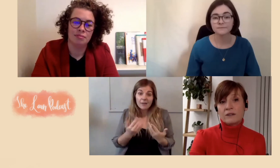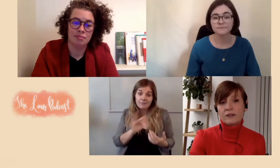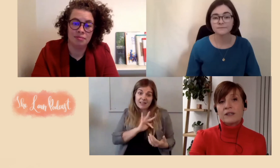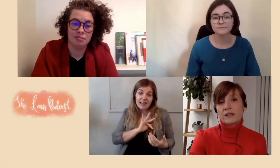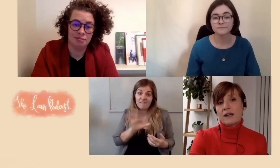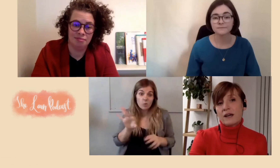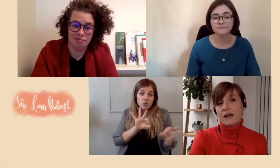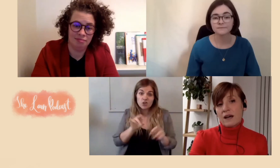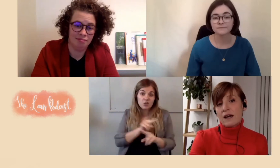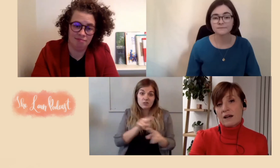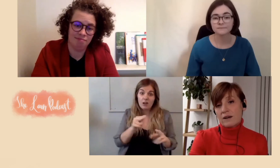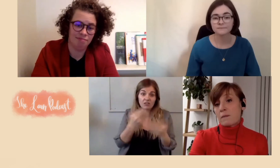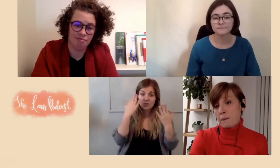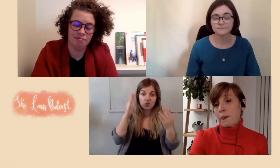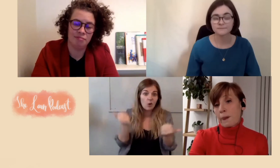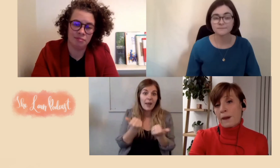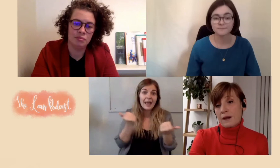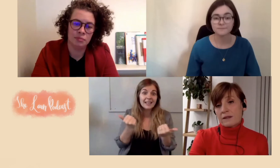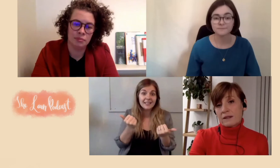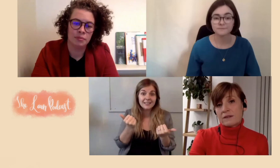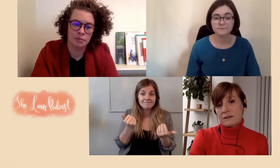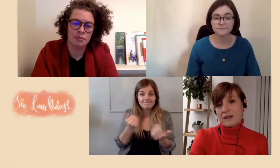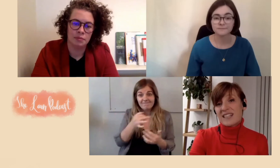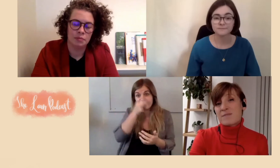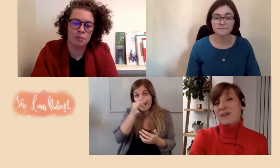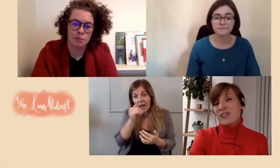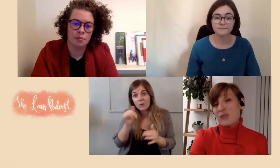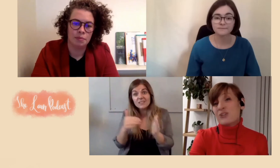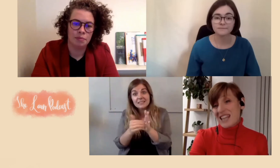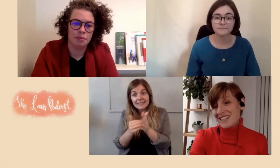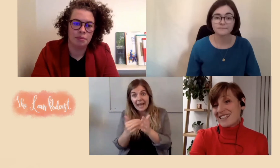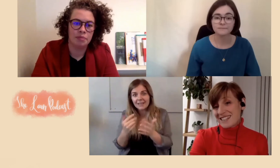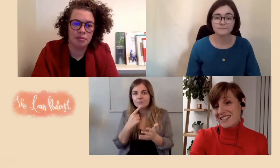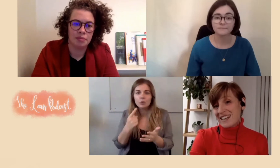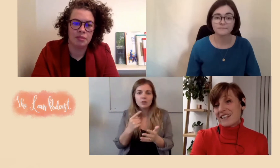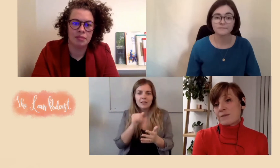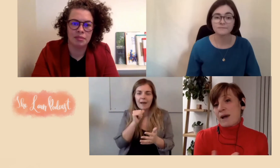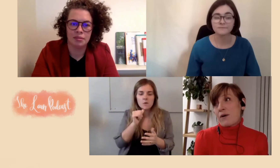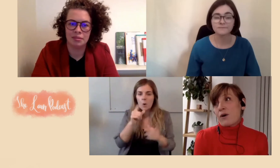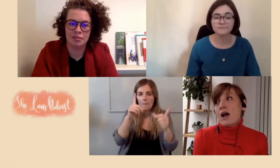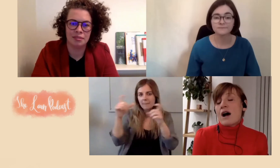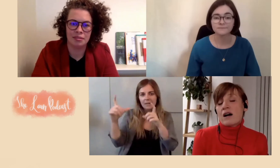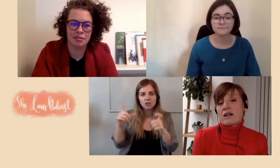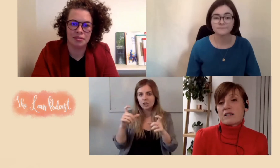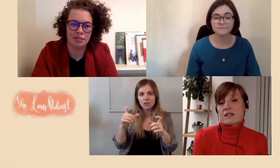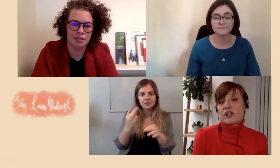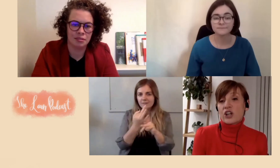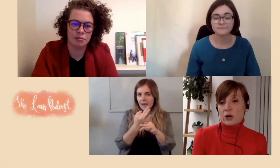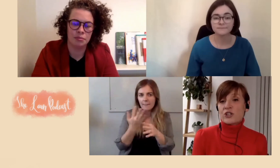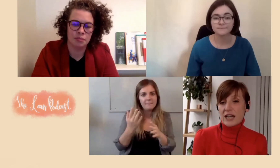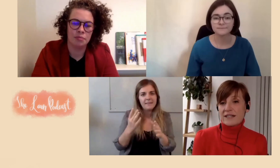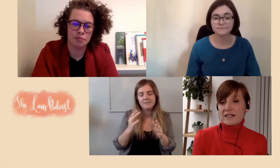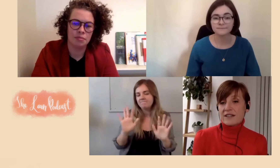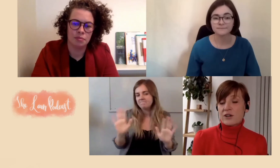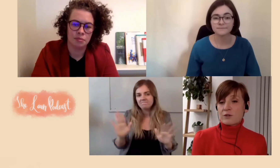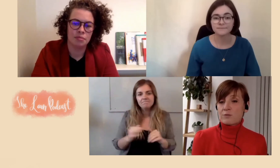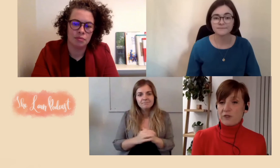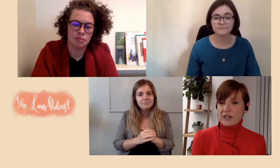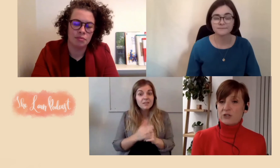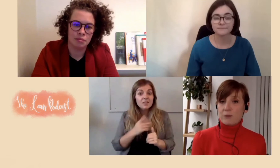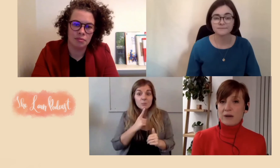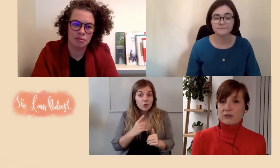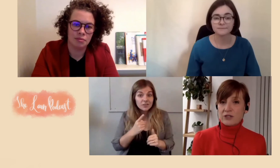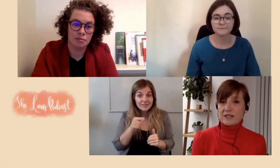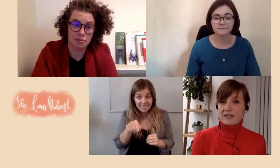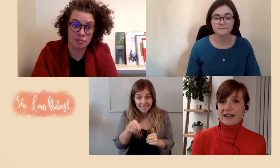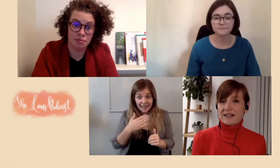So I would choose not to personally. I might have plants, but I wouldn't have anything that's, you know, pictures or something more personal